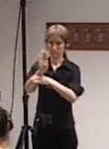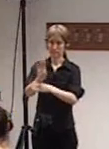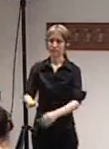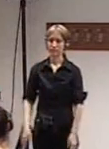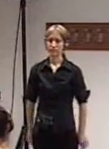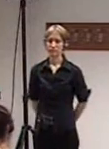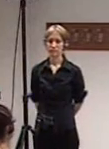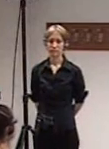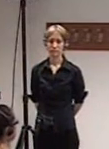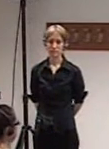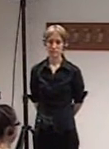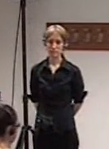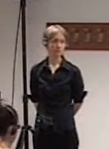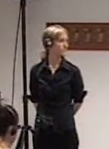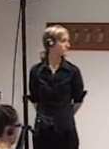not working?